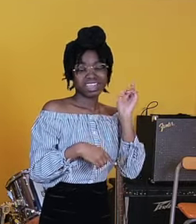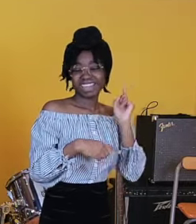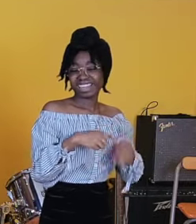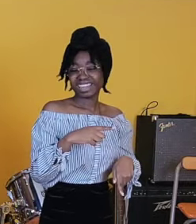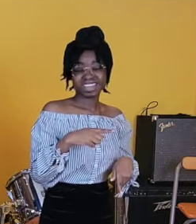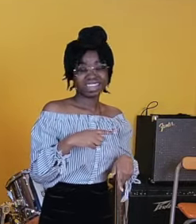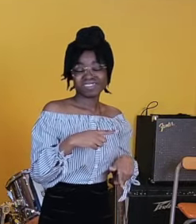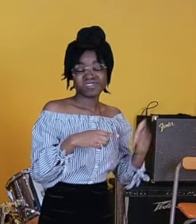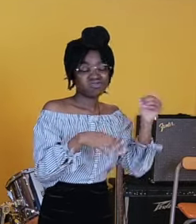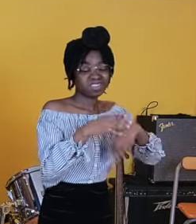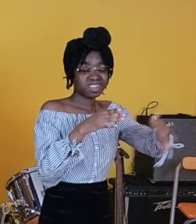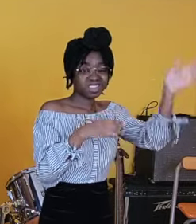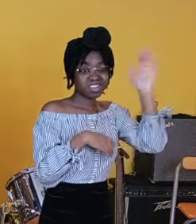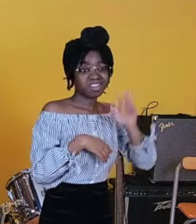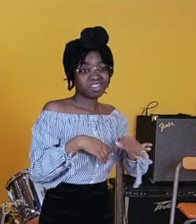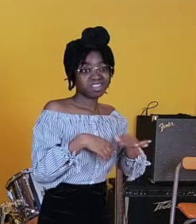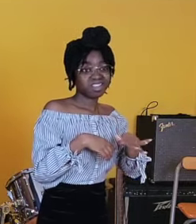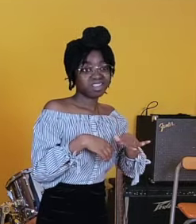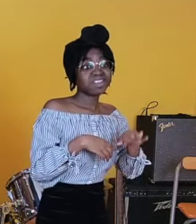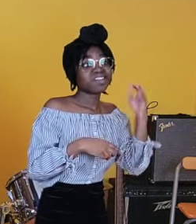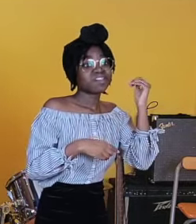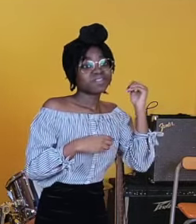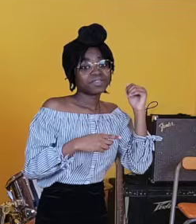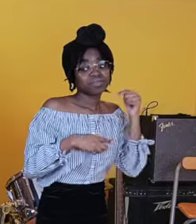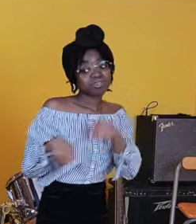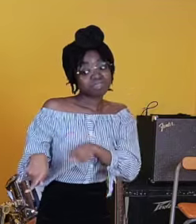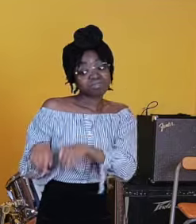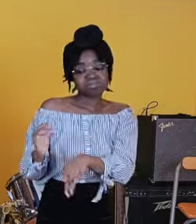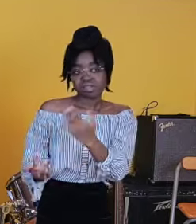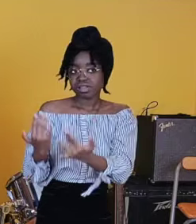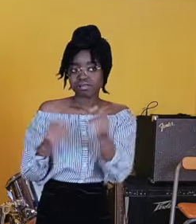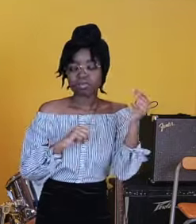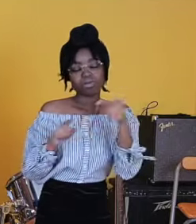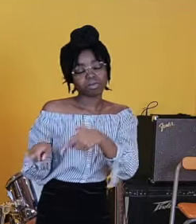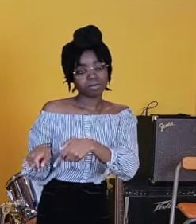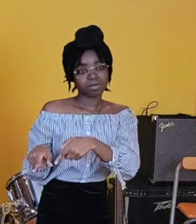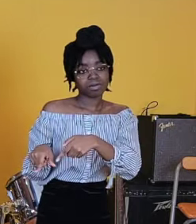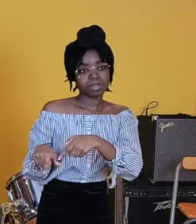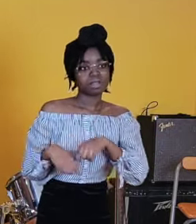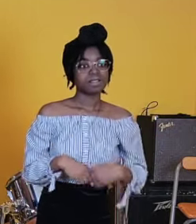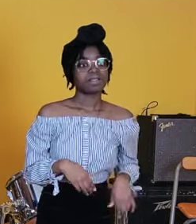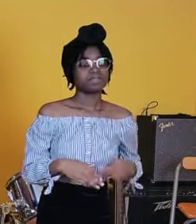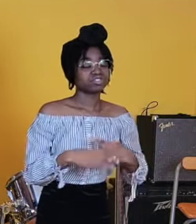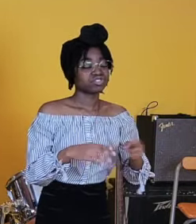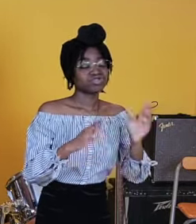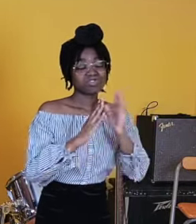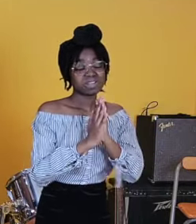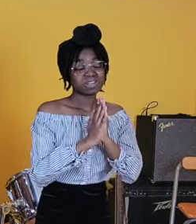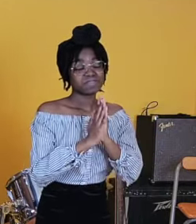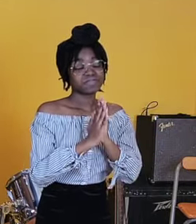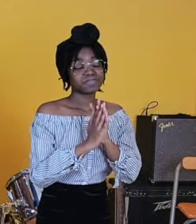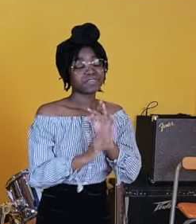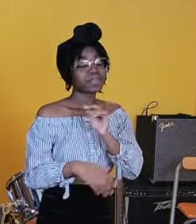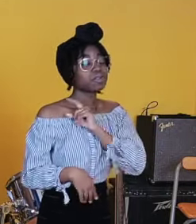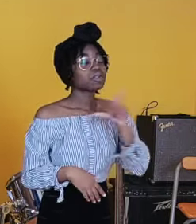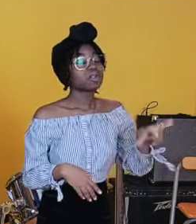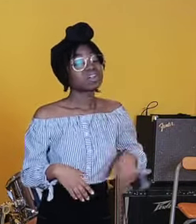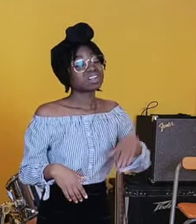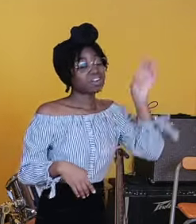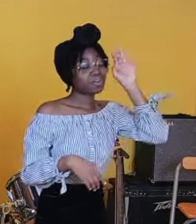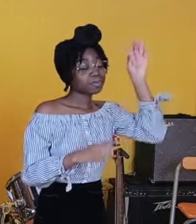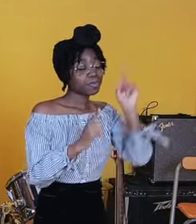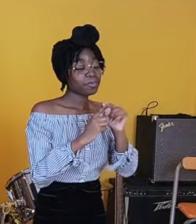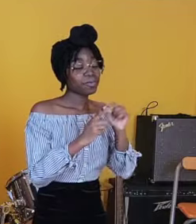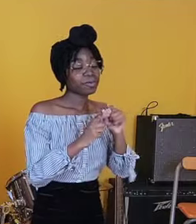You're not going to be in God's presence. You'll find your way into hell. So this is a short prayer. Dear Lord, I heard your word